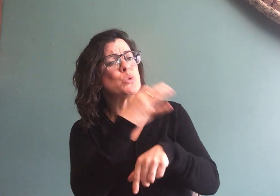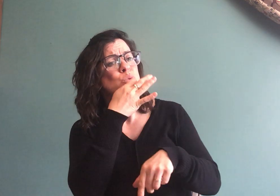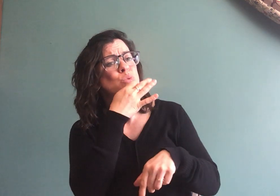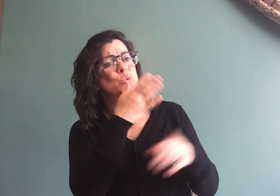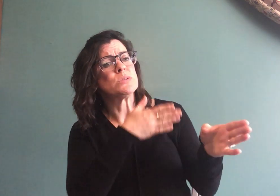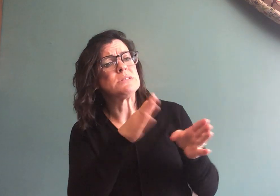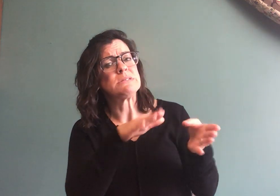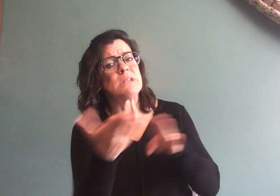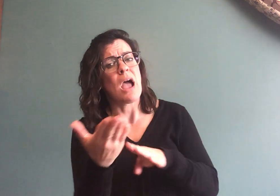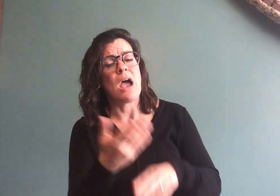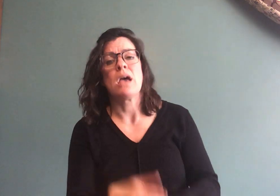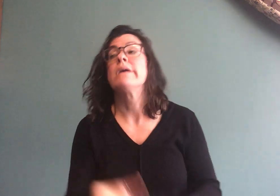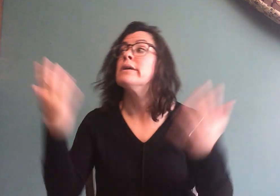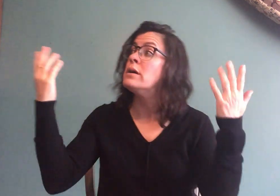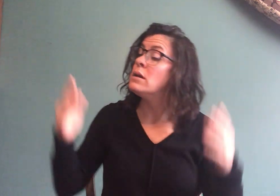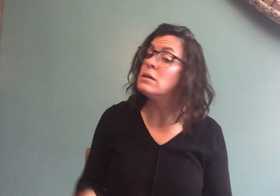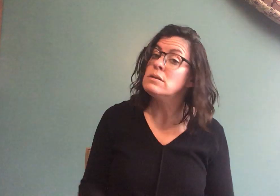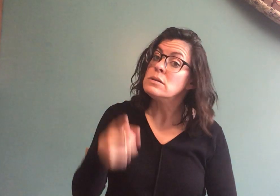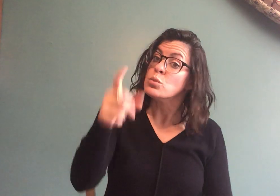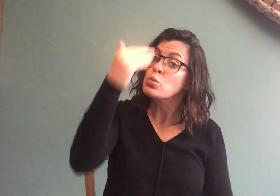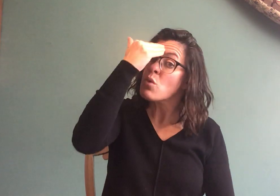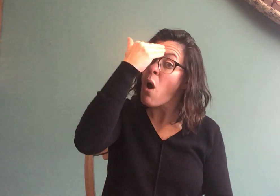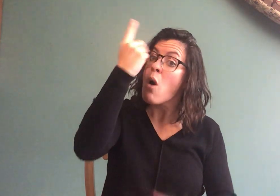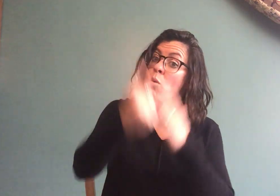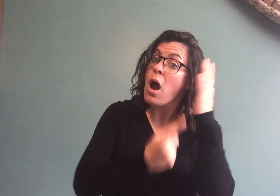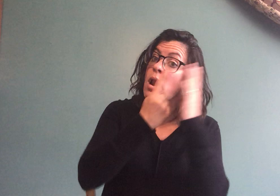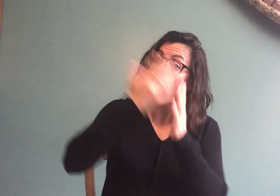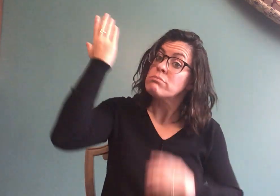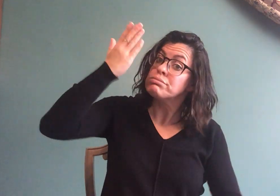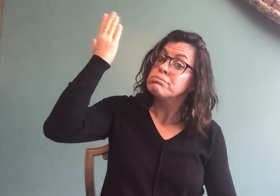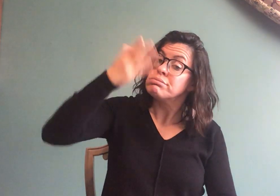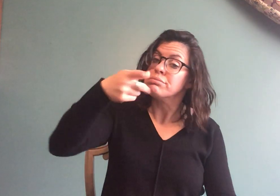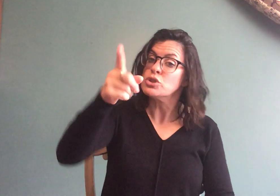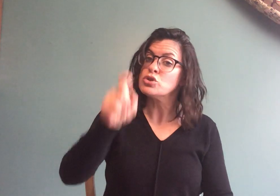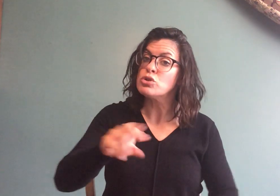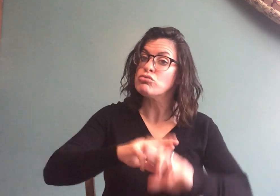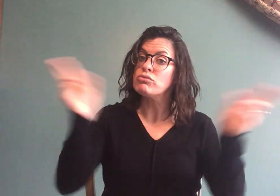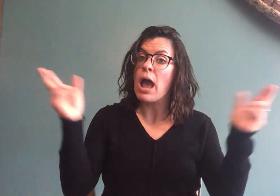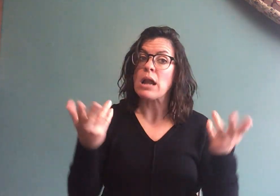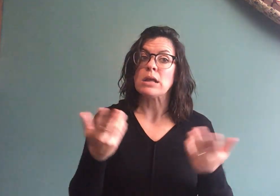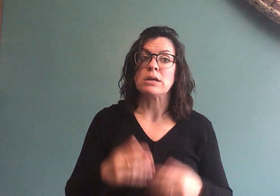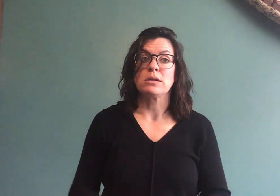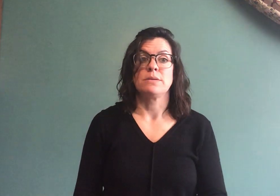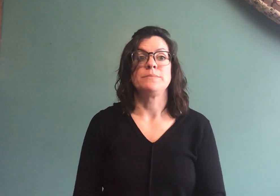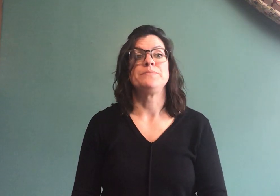doing this for you guys. So if this piece is broken off, what do we do?